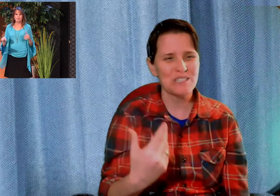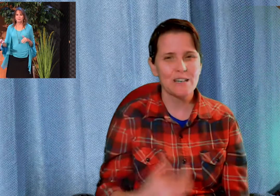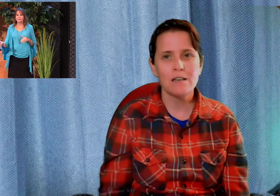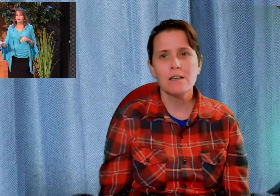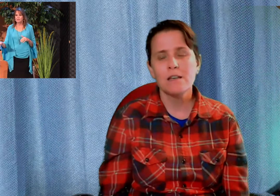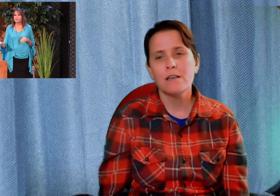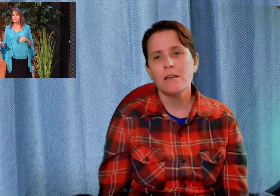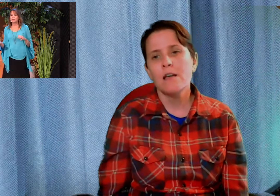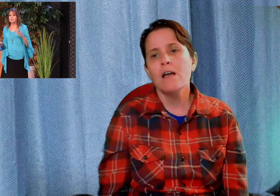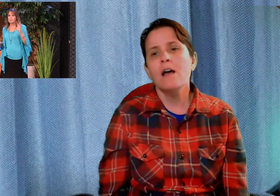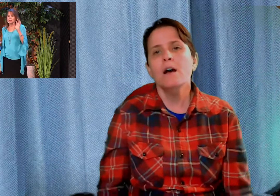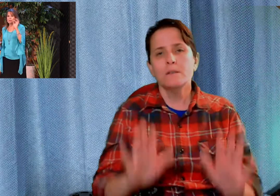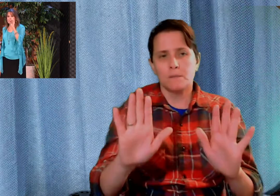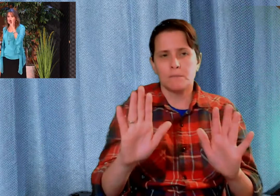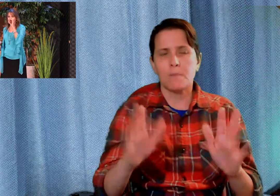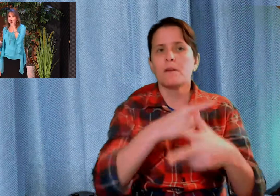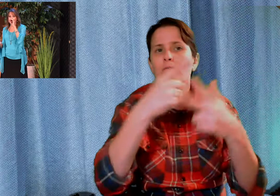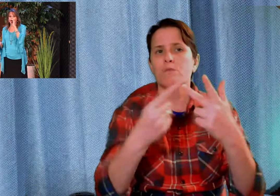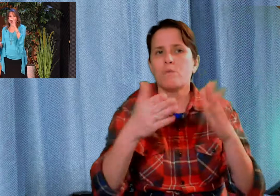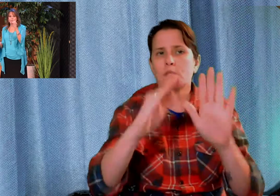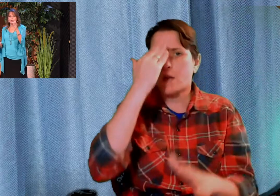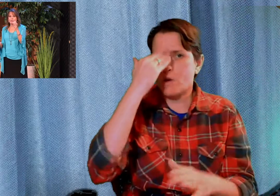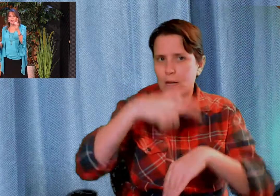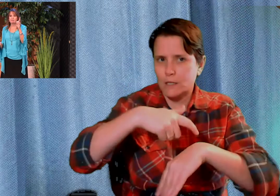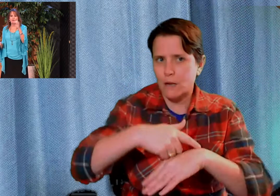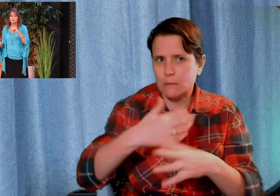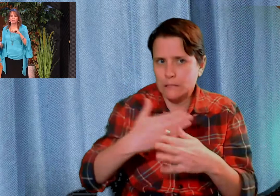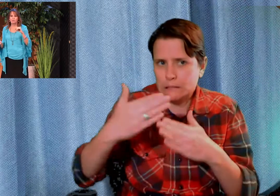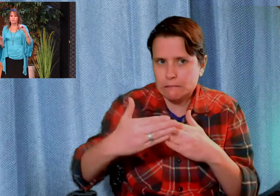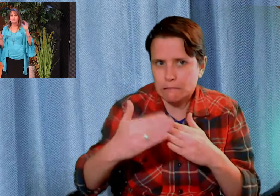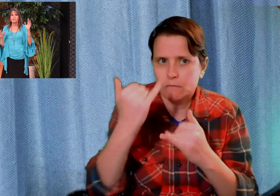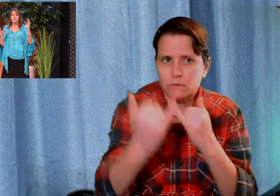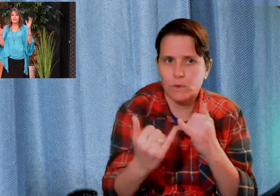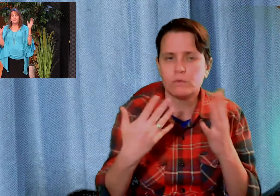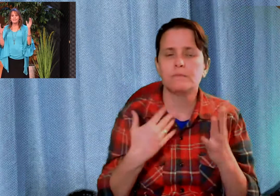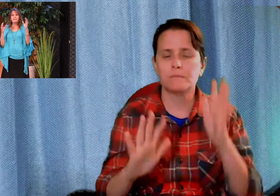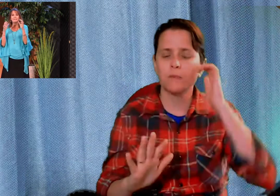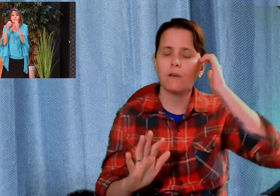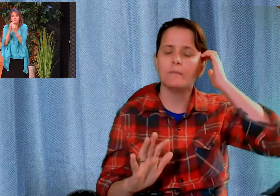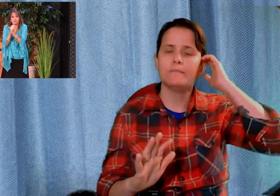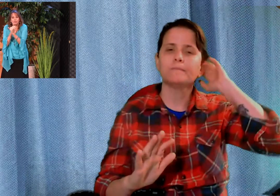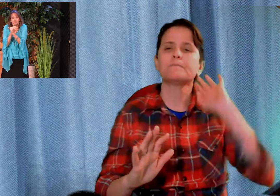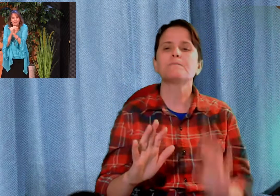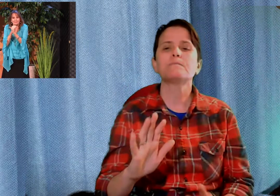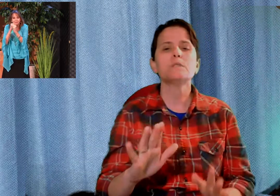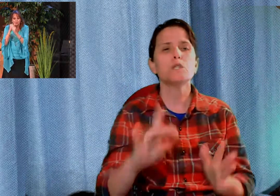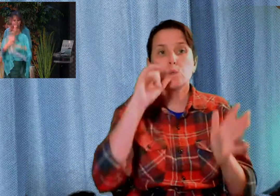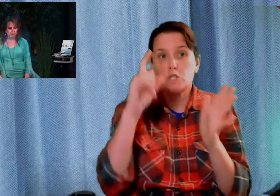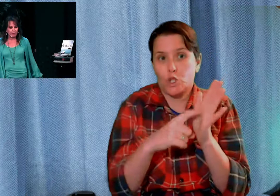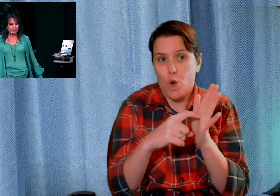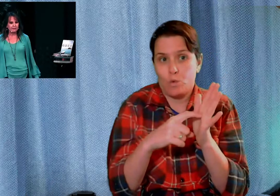I'm kind of coming to my time here, but 3 ways to do it. So the first is notice what you notice, and if you're